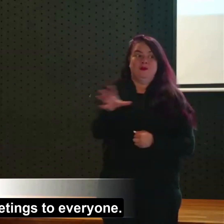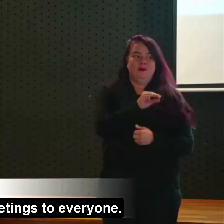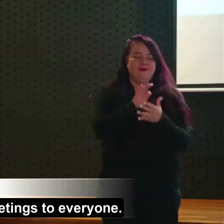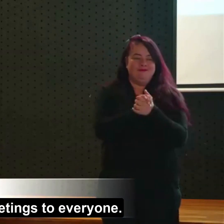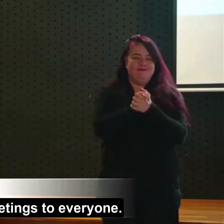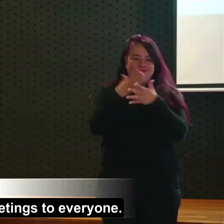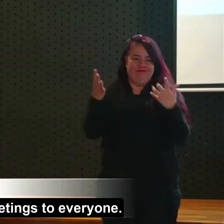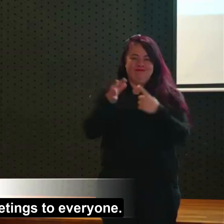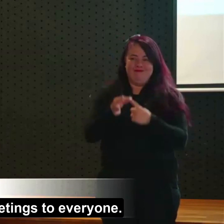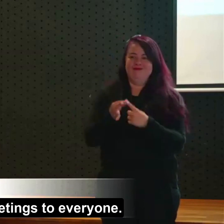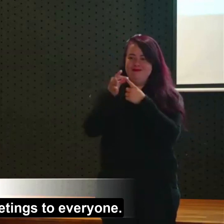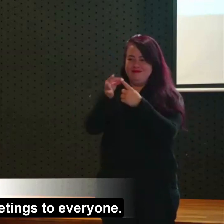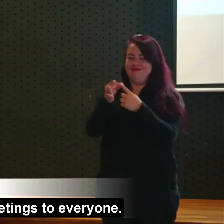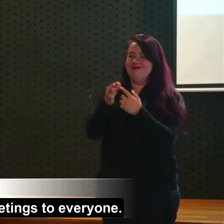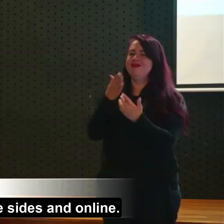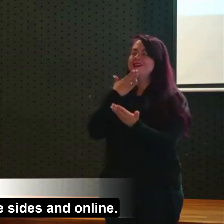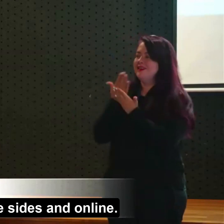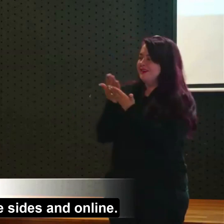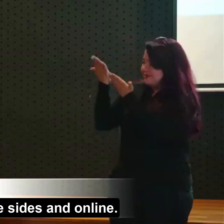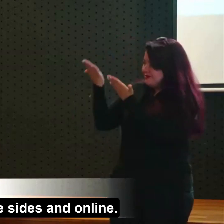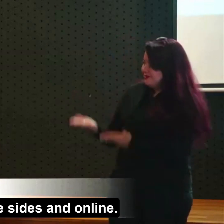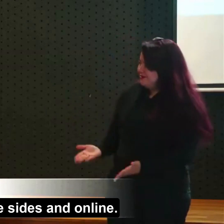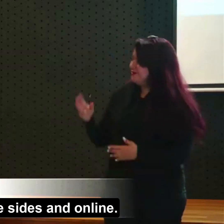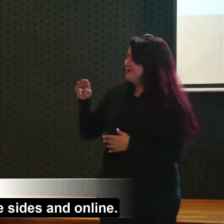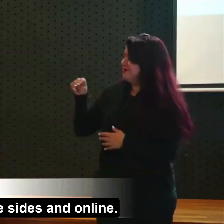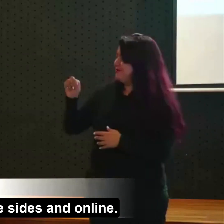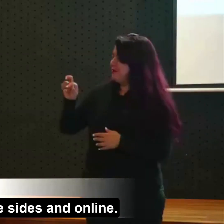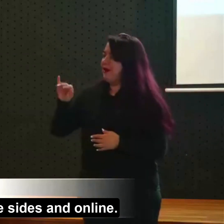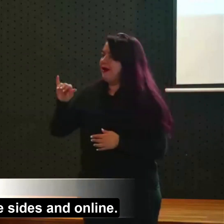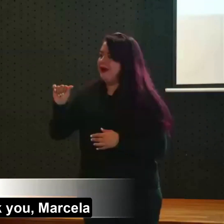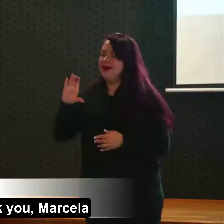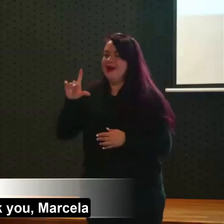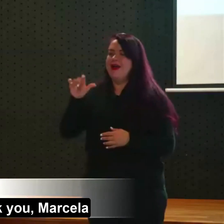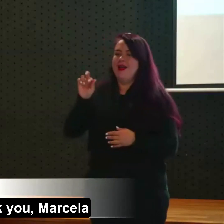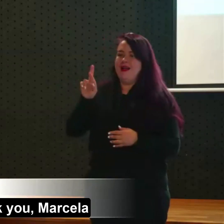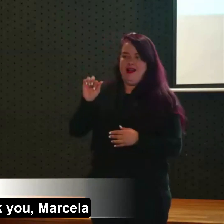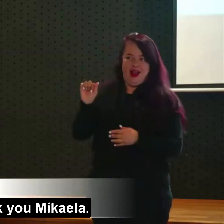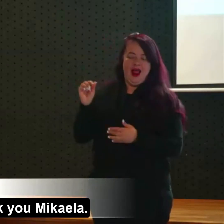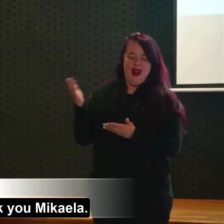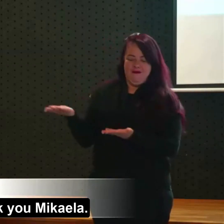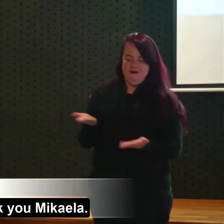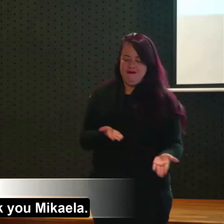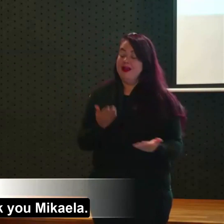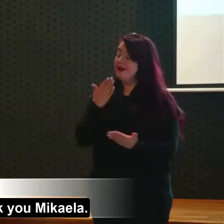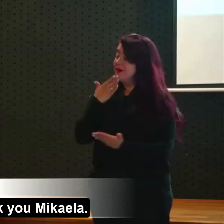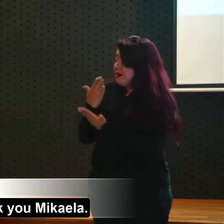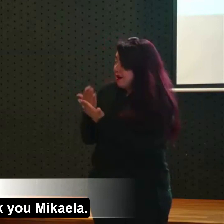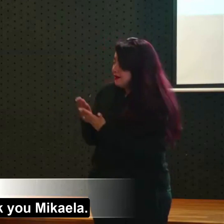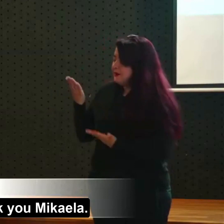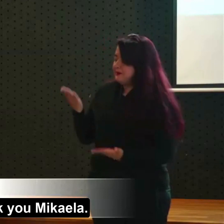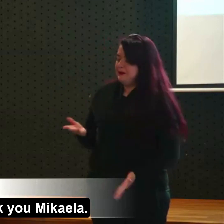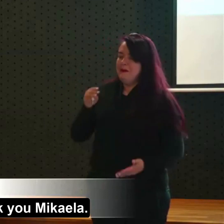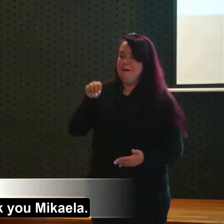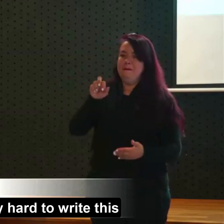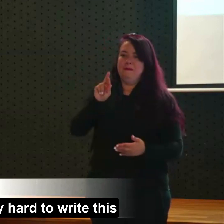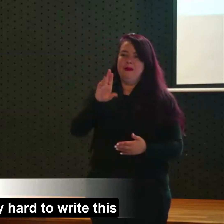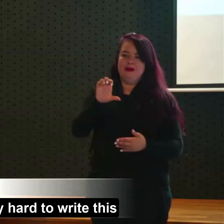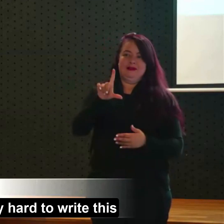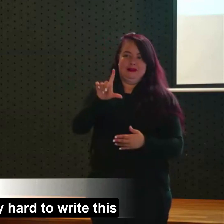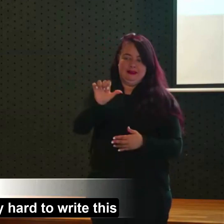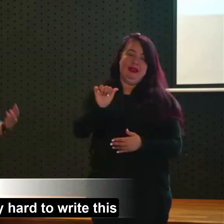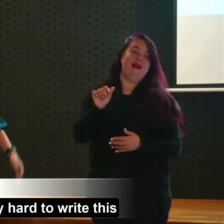Warm greetings to everyone here on site and online. Thank you, Marcela. Thank you,